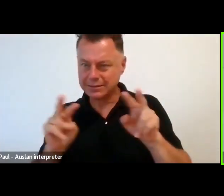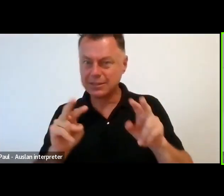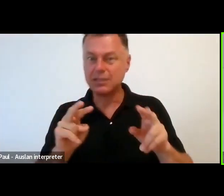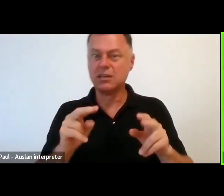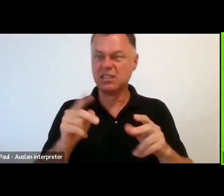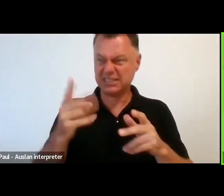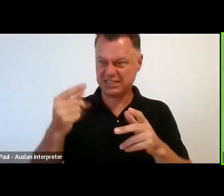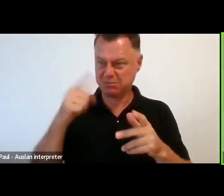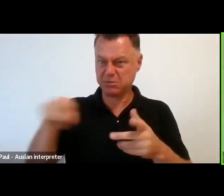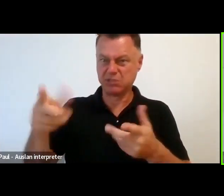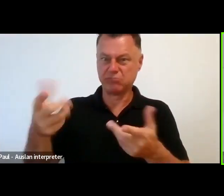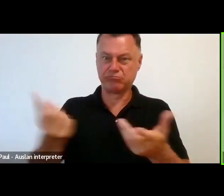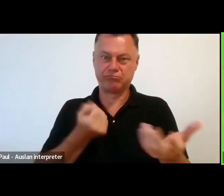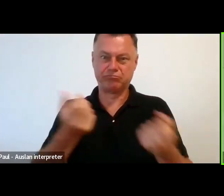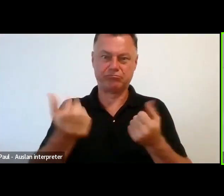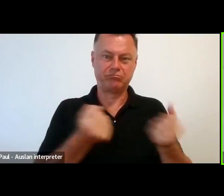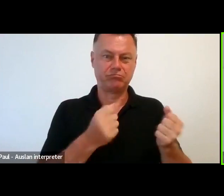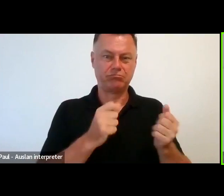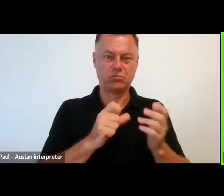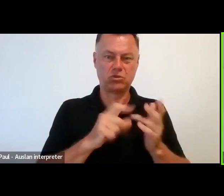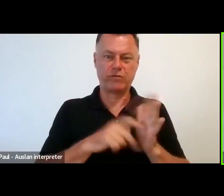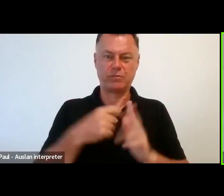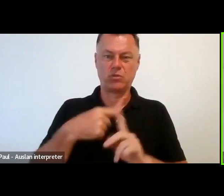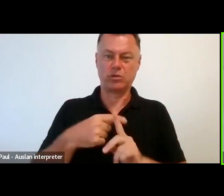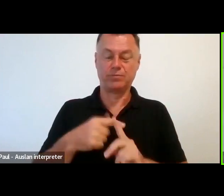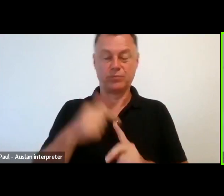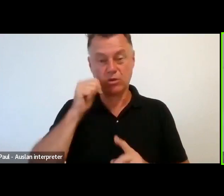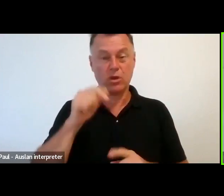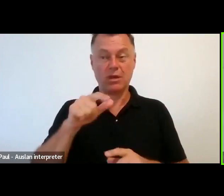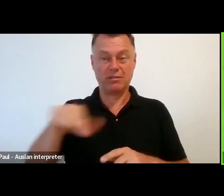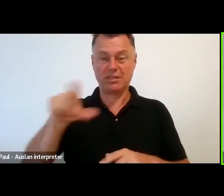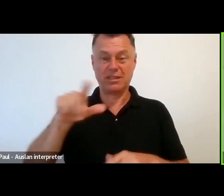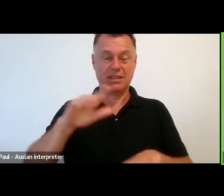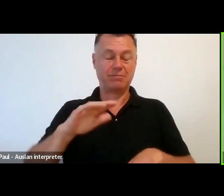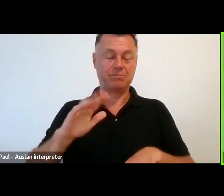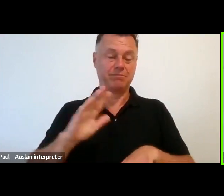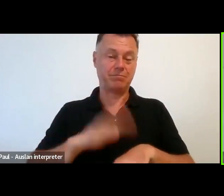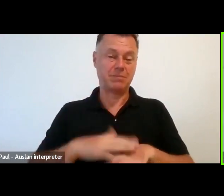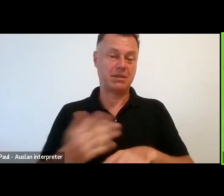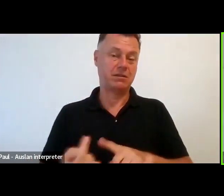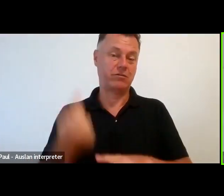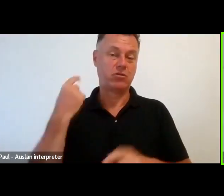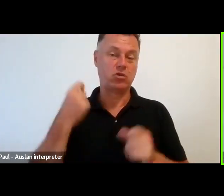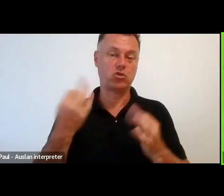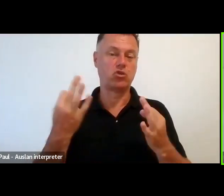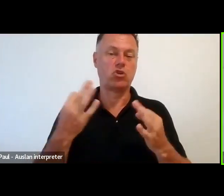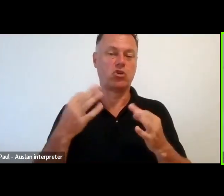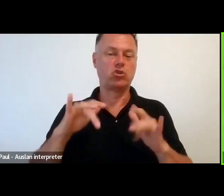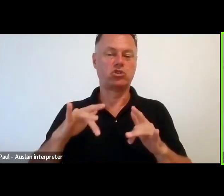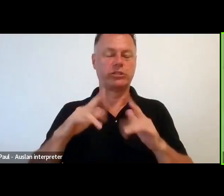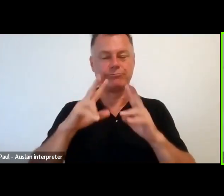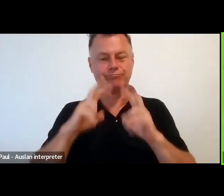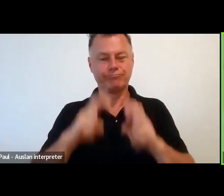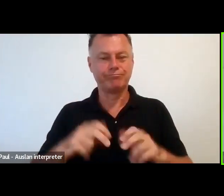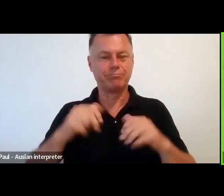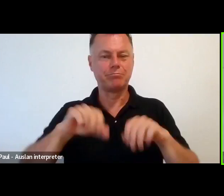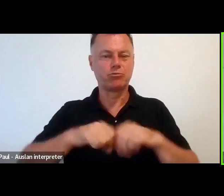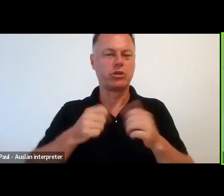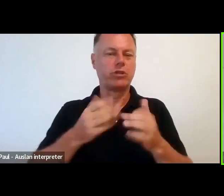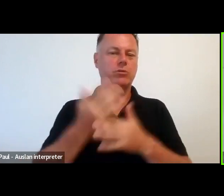virus, well, previously without vaccine or the previous variants, they were very